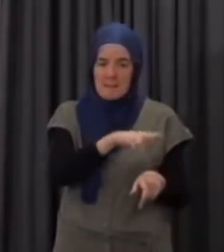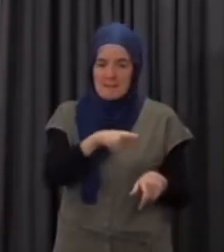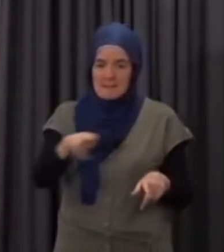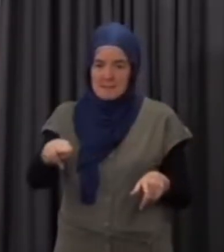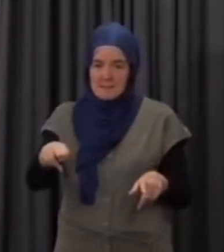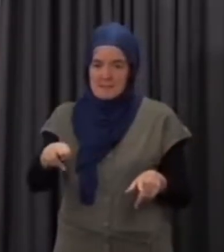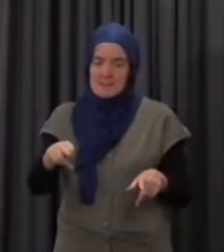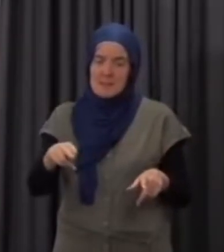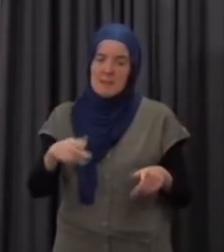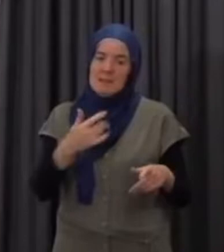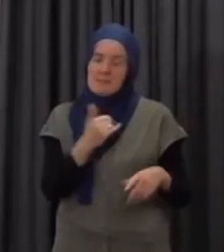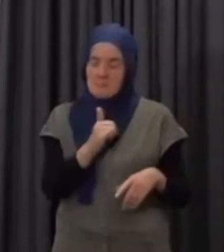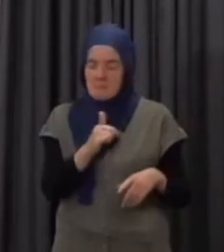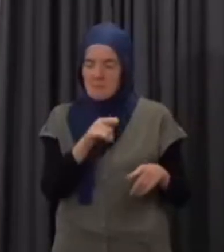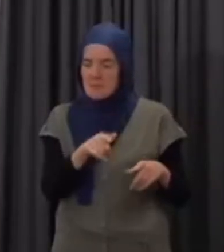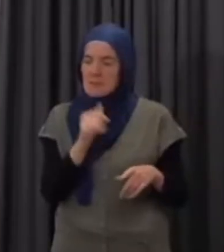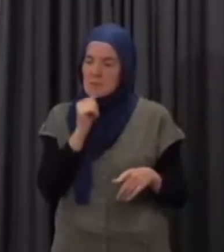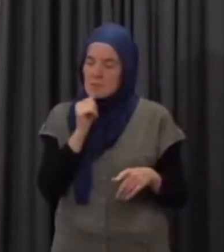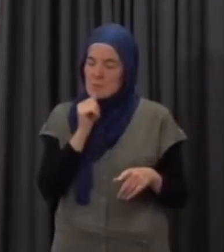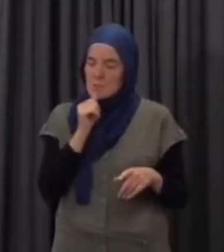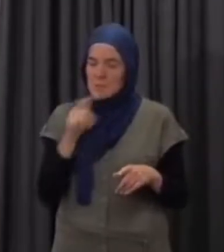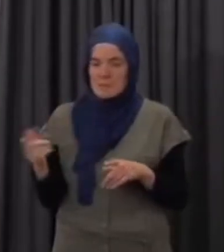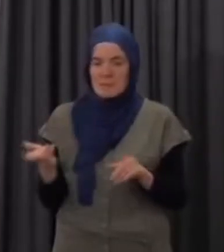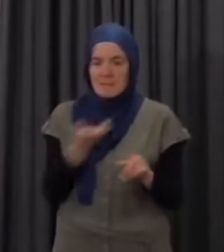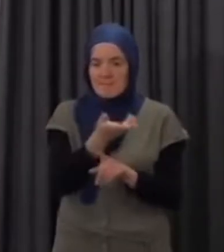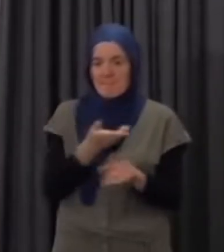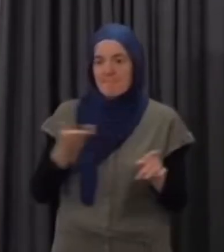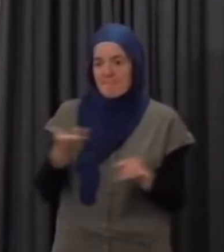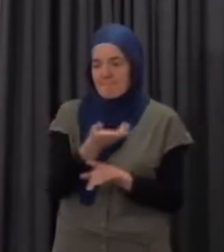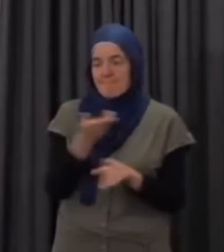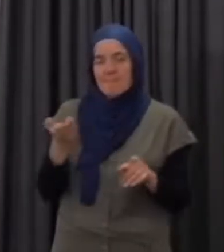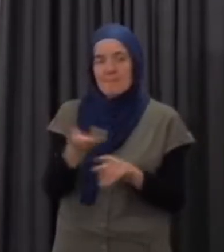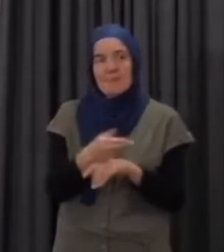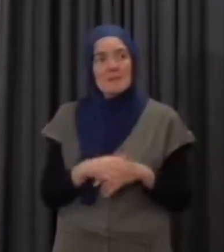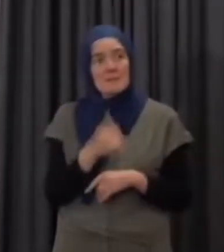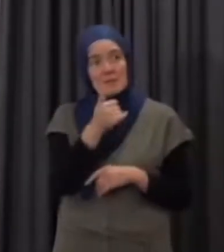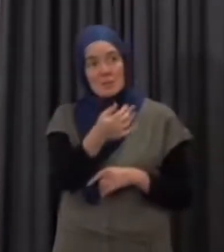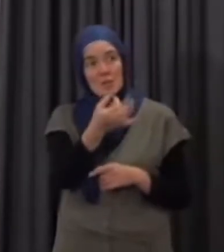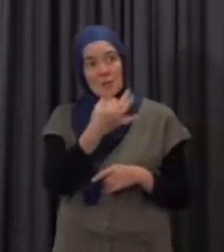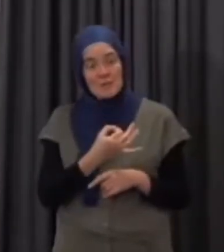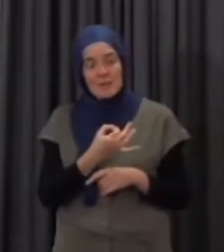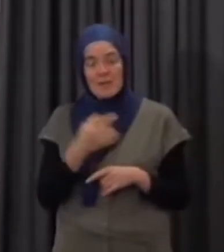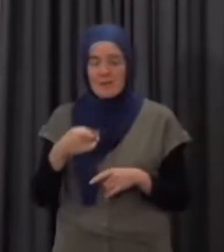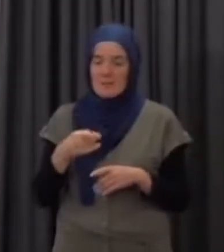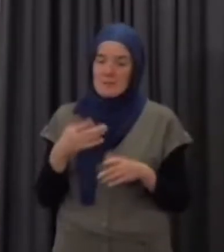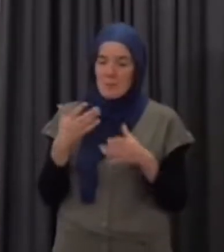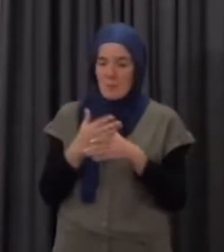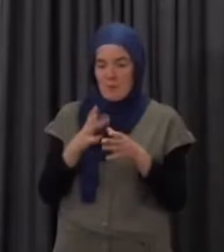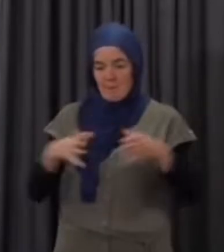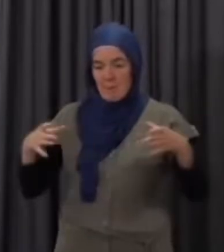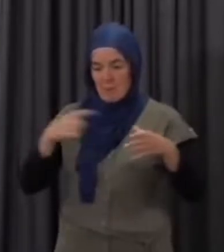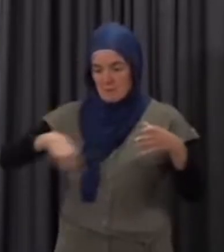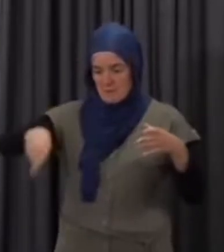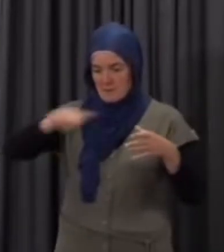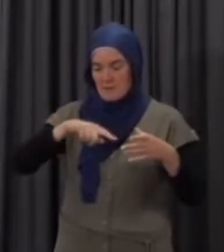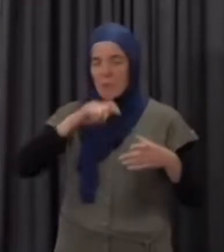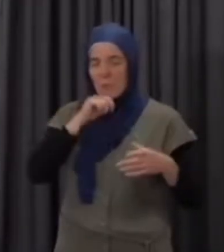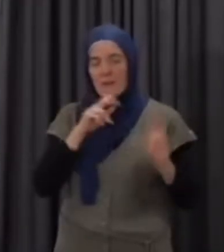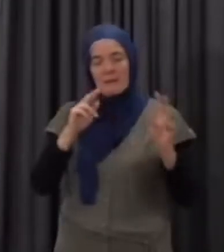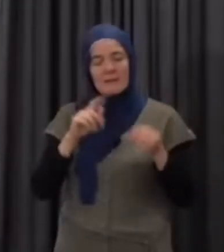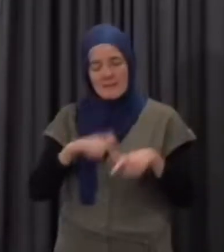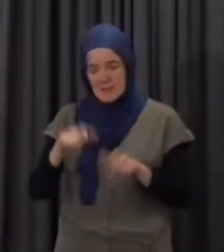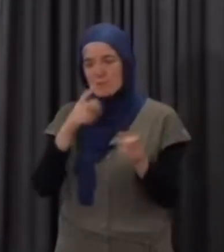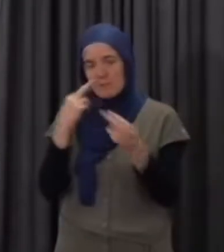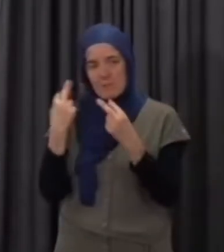allocating them to some of those community-based facilities as well. But I think it's a good question, and we will be keeping that workforce model under review. Okay, thank you very